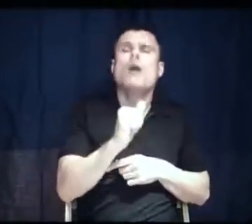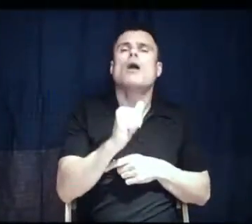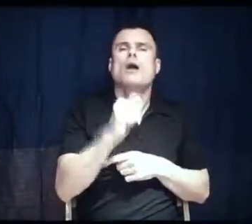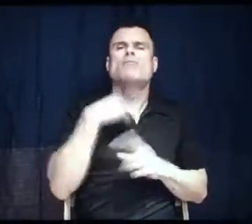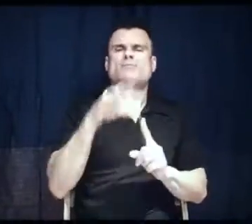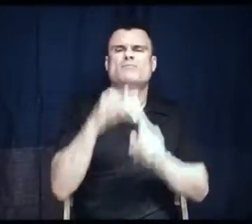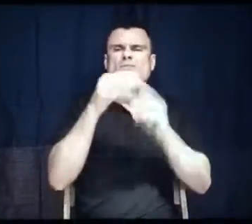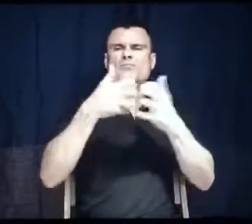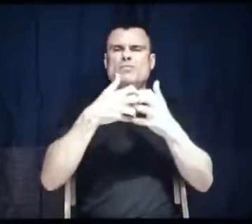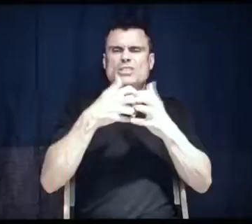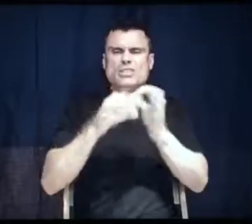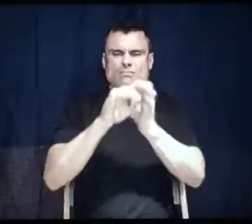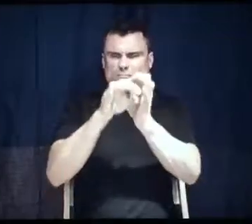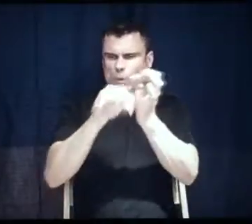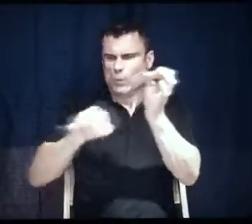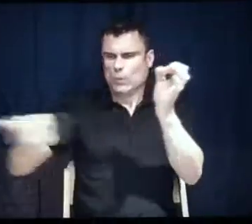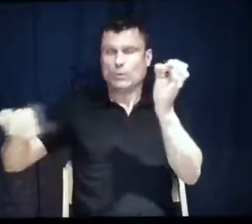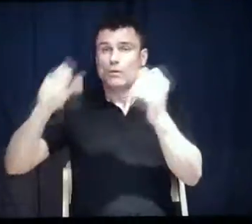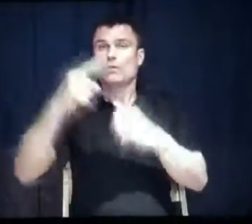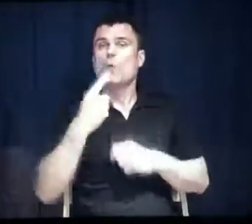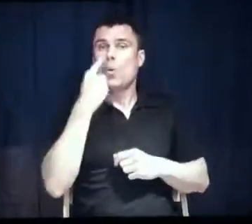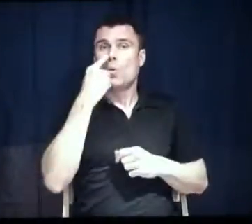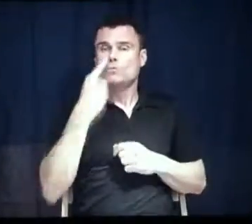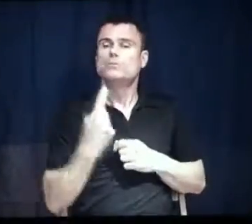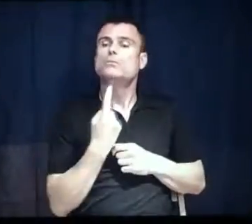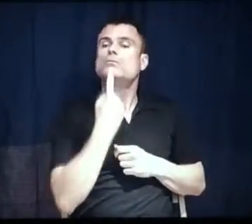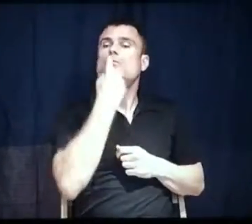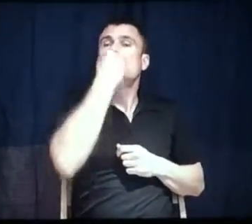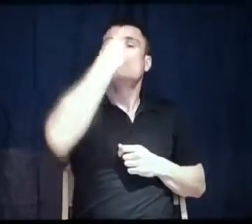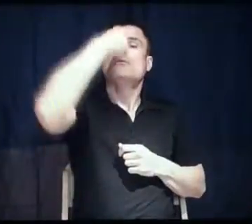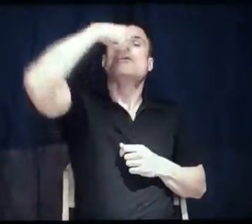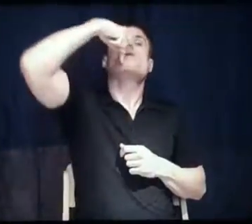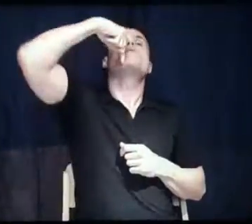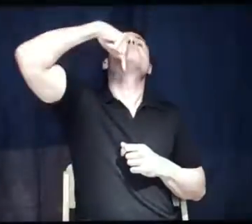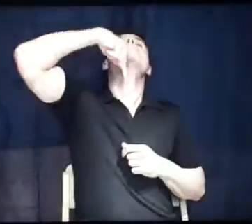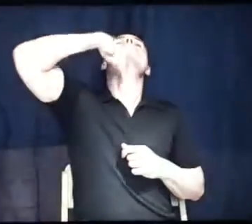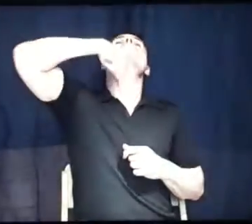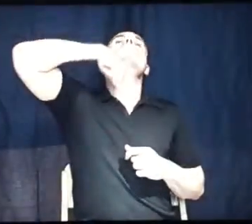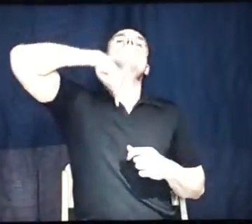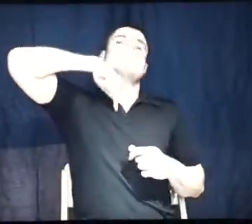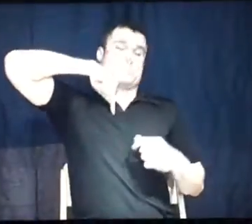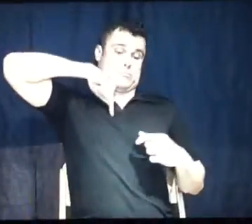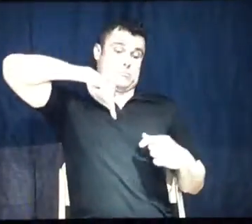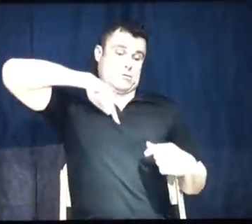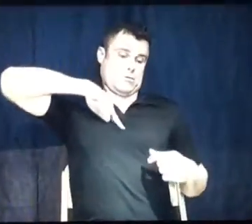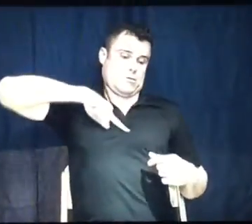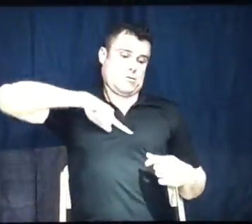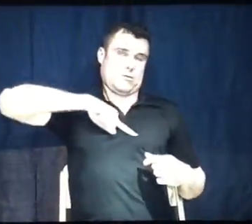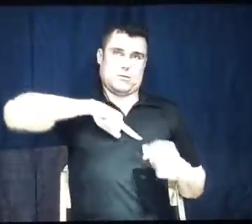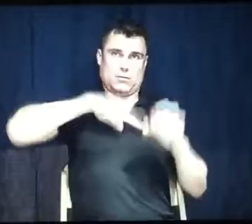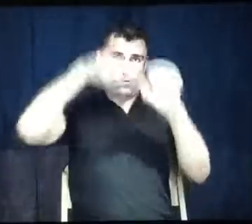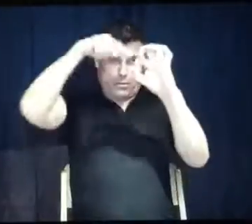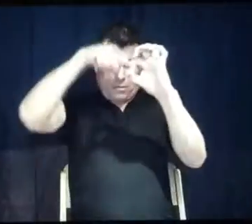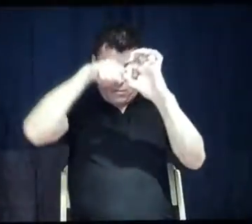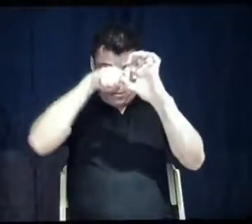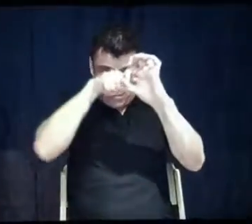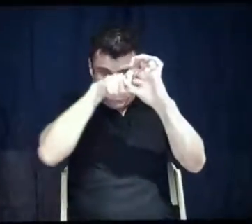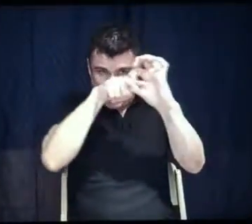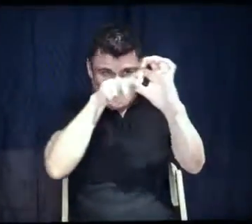Now, when doctors want to inspect your lungs, what they use is called a bronchoscope, and it's a machine with a